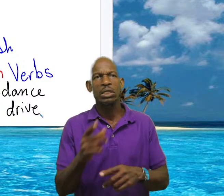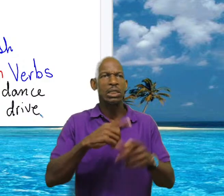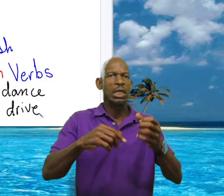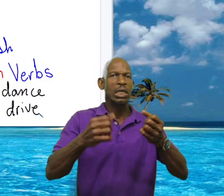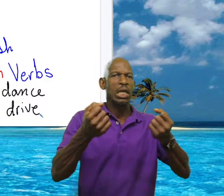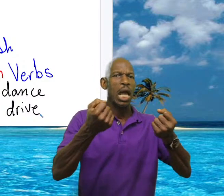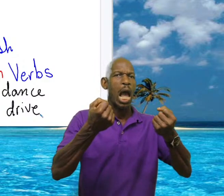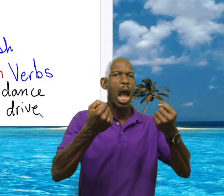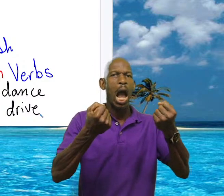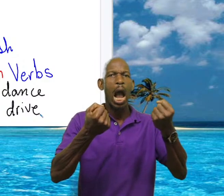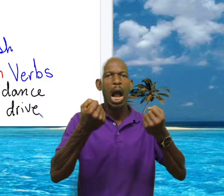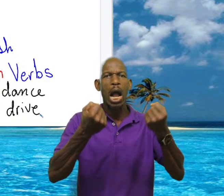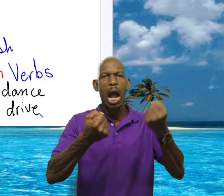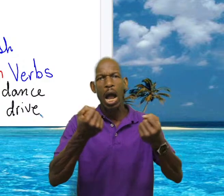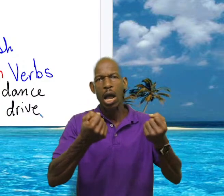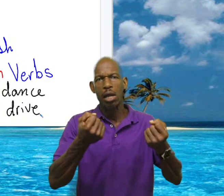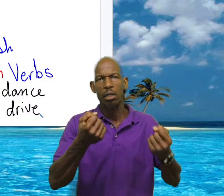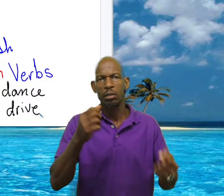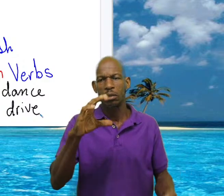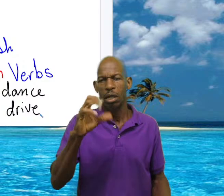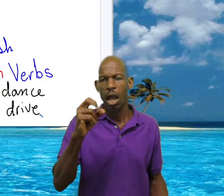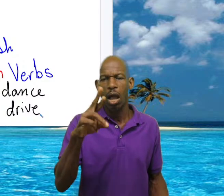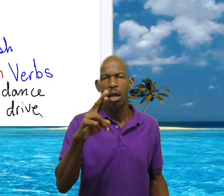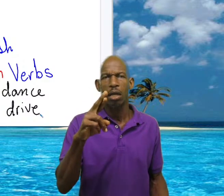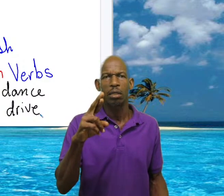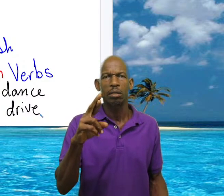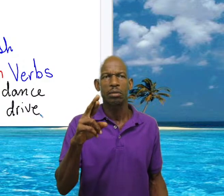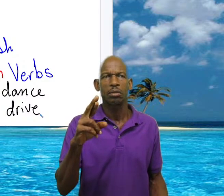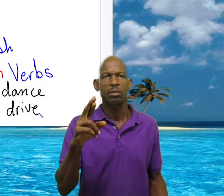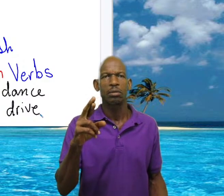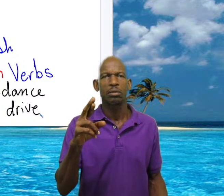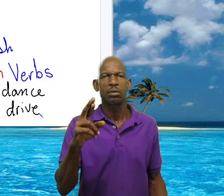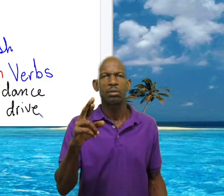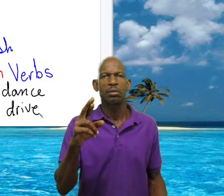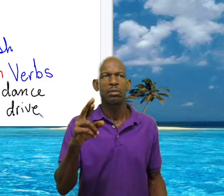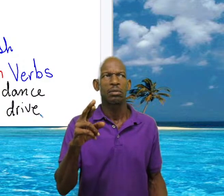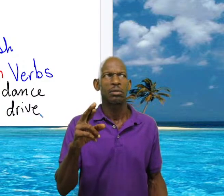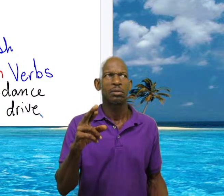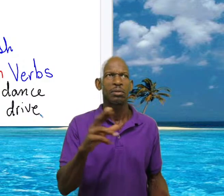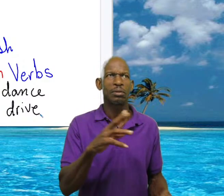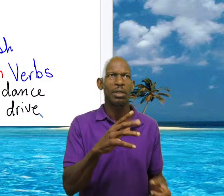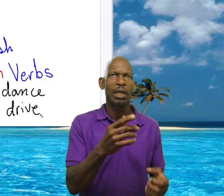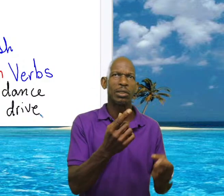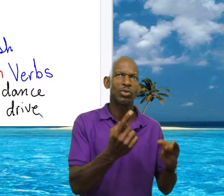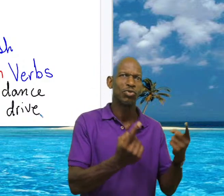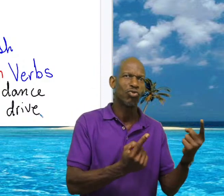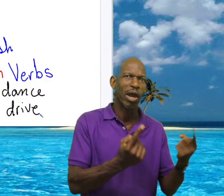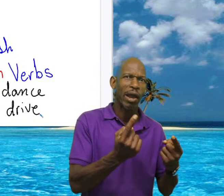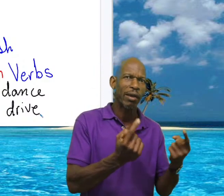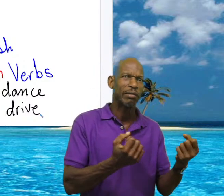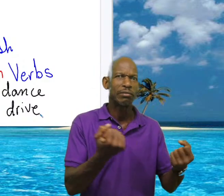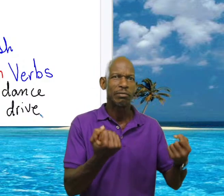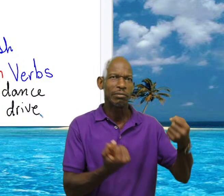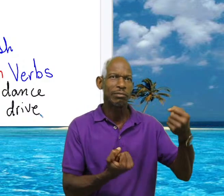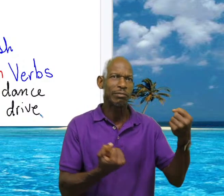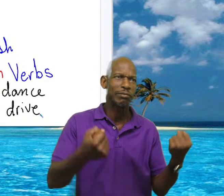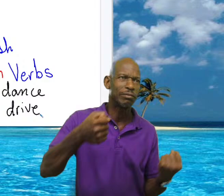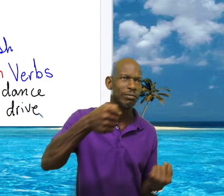the motion of driving, right? All right, but car itself, the word car is not a verb, it is a